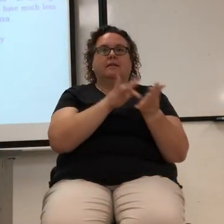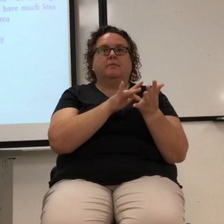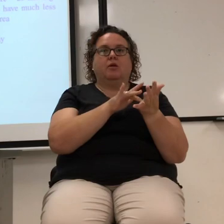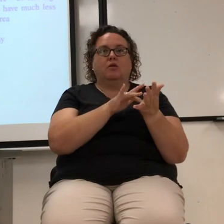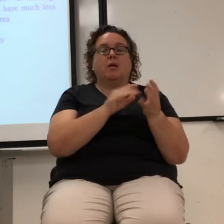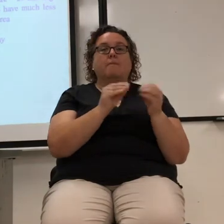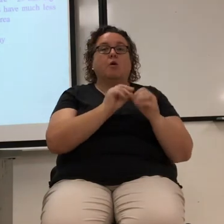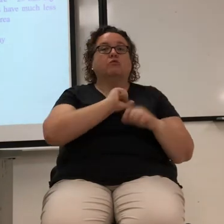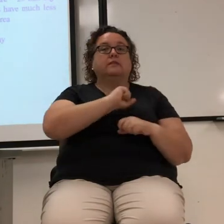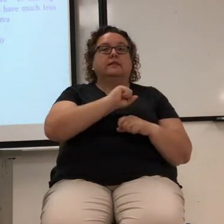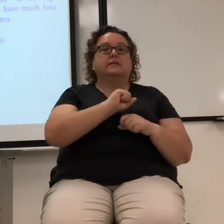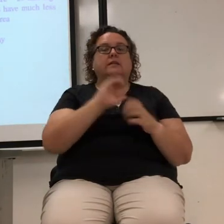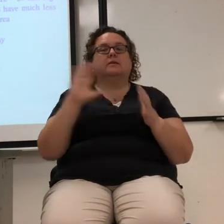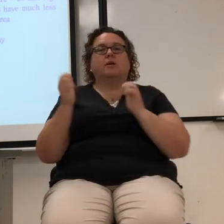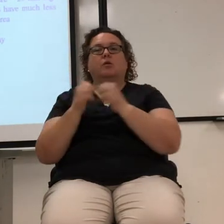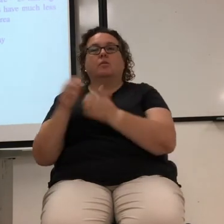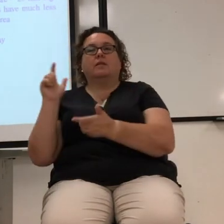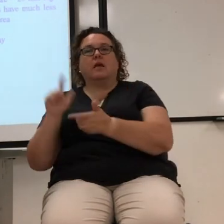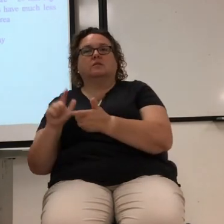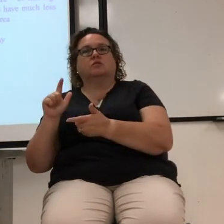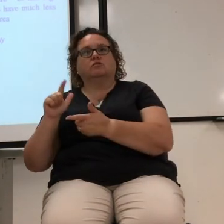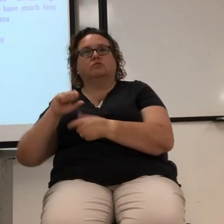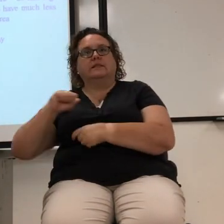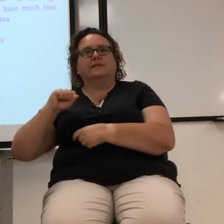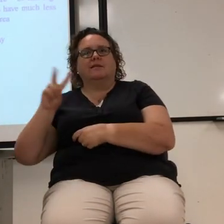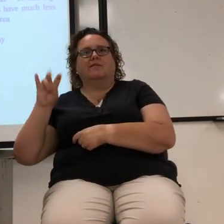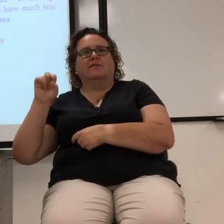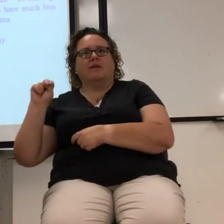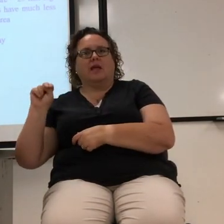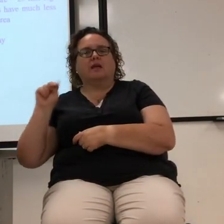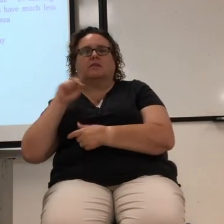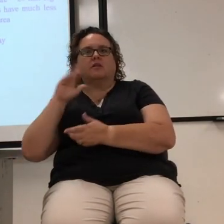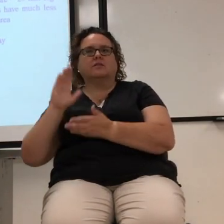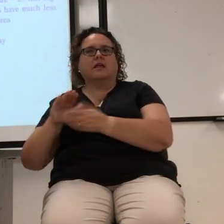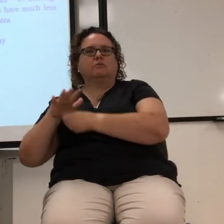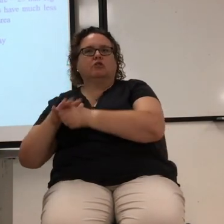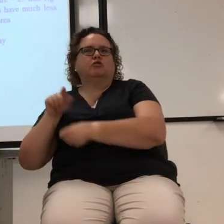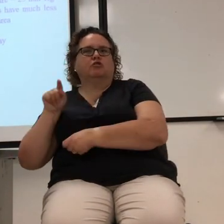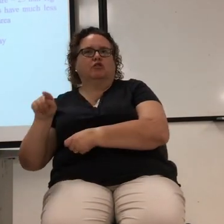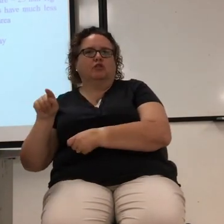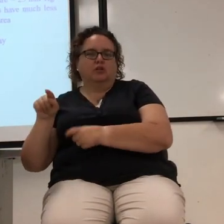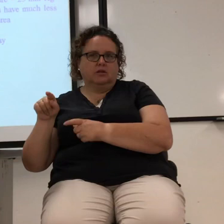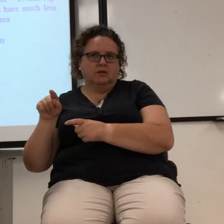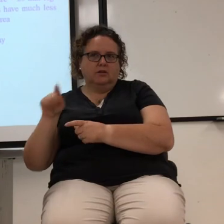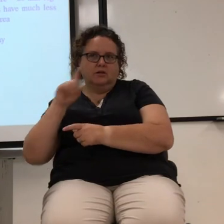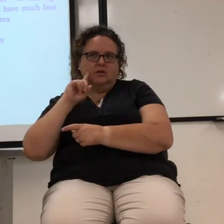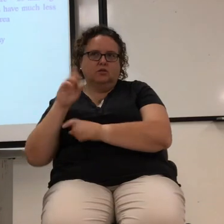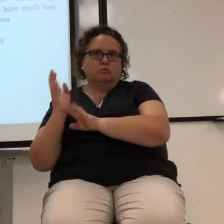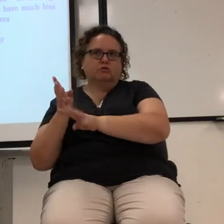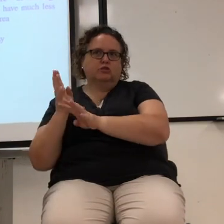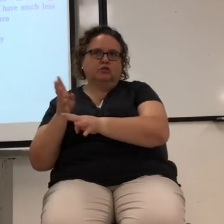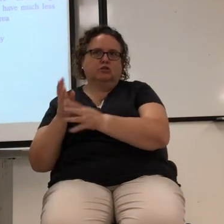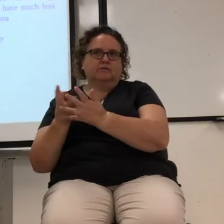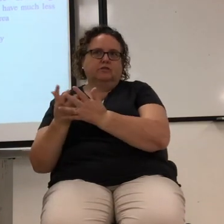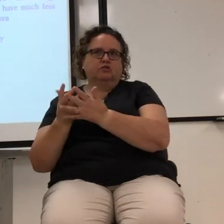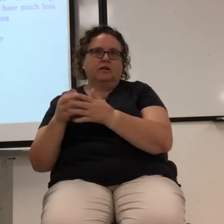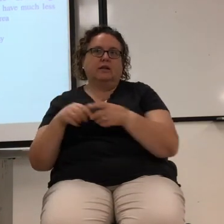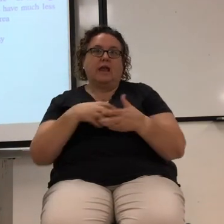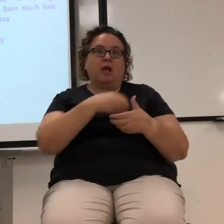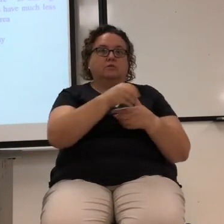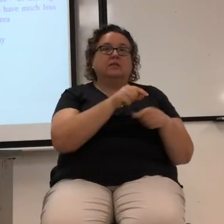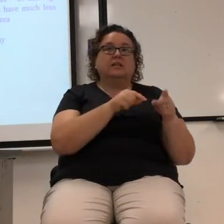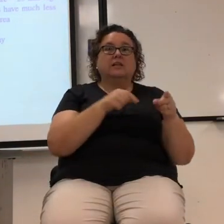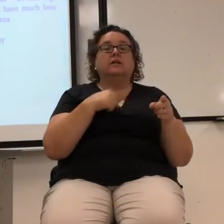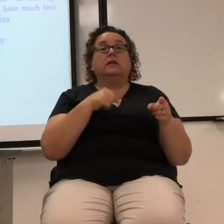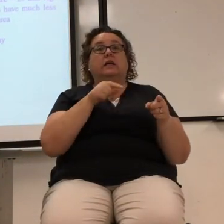More resistance versus less resistance of the vein, there's less pressure here to push filtrate fluids out. Here,